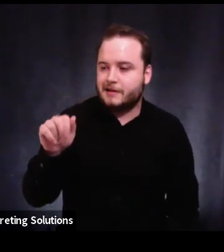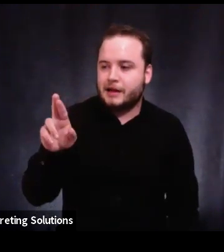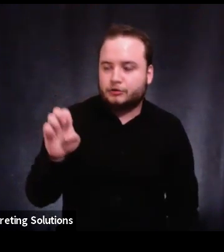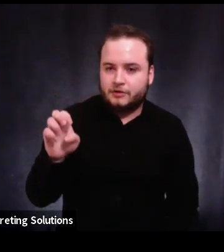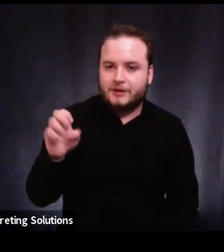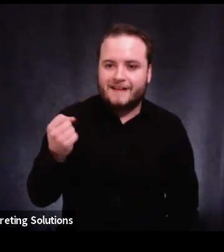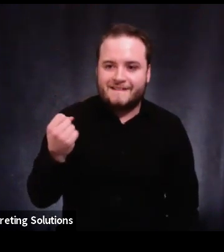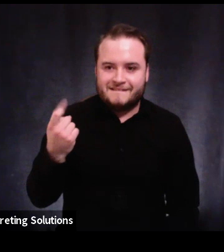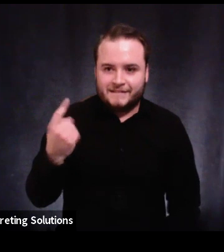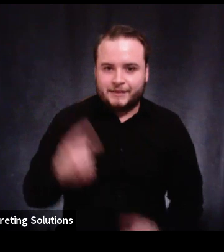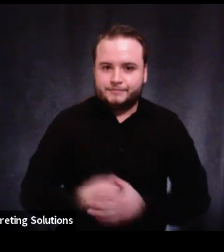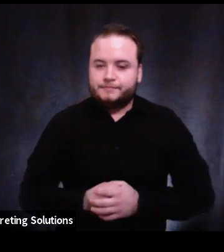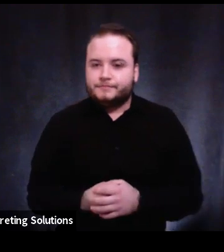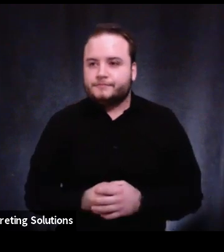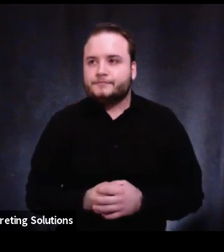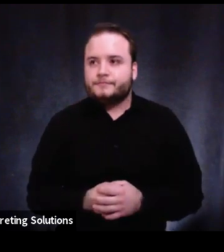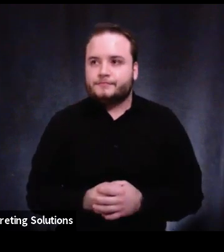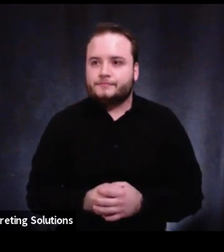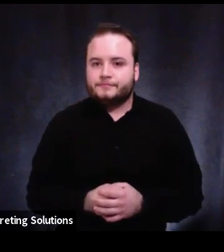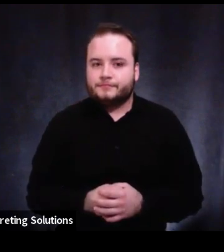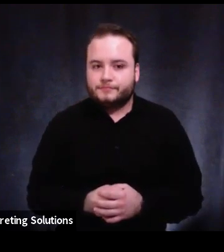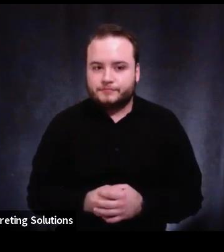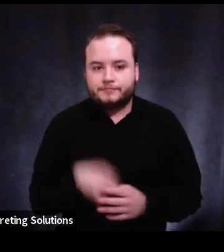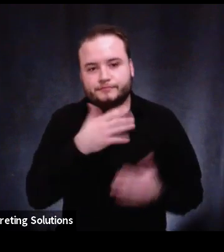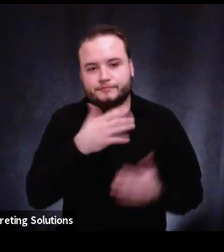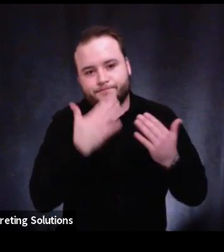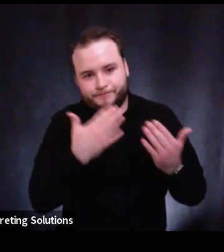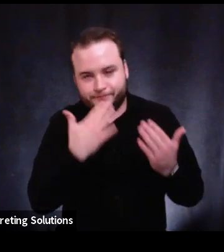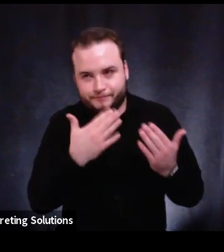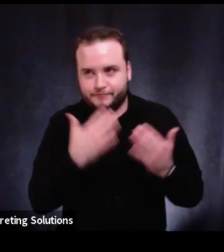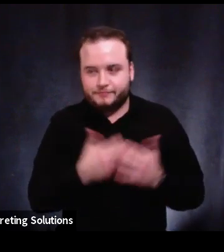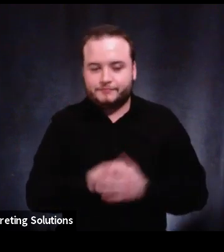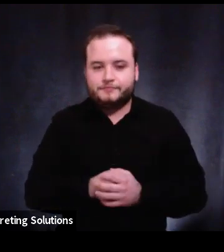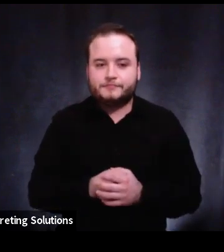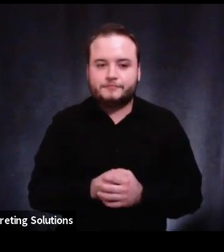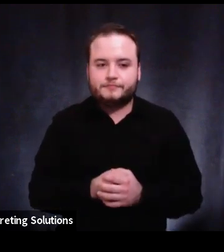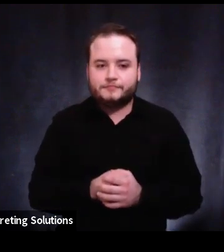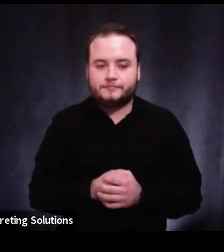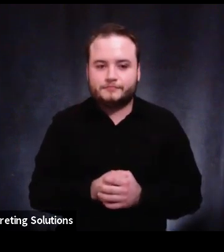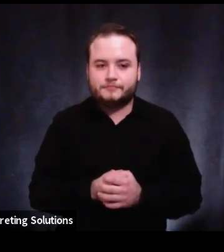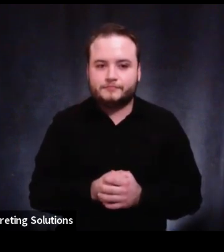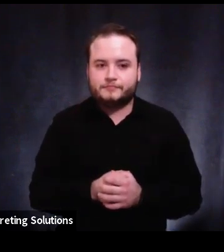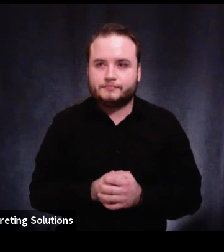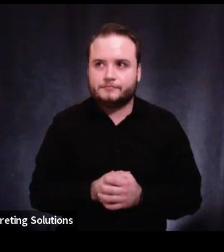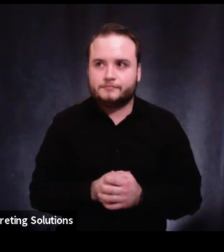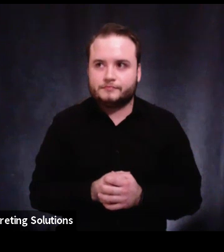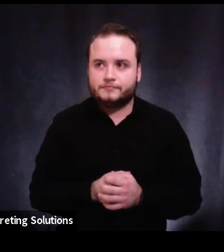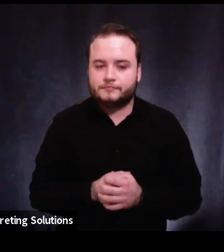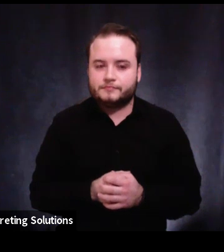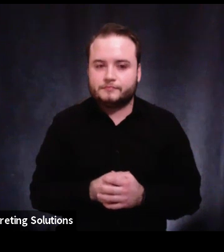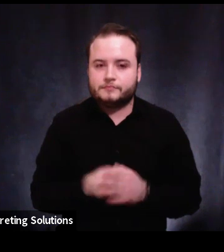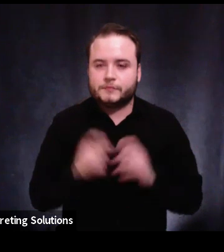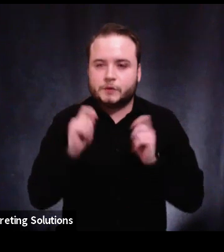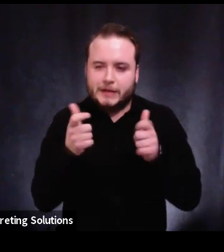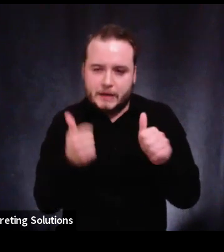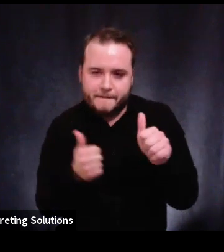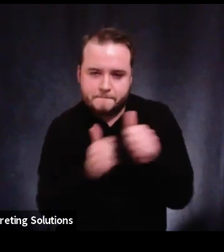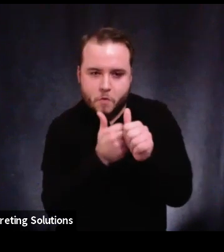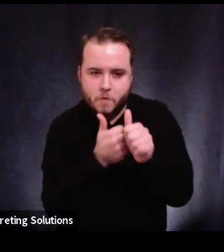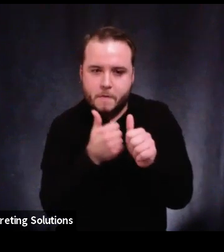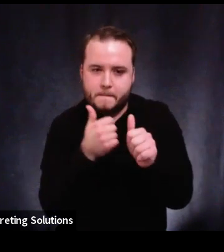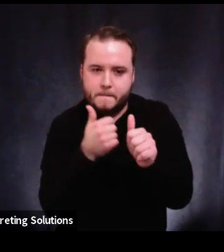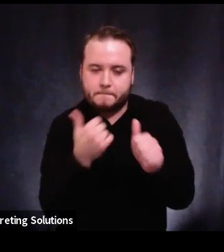lot. Quick follow-up first, because I don't know that it's super clear on the scenario 4 that was talked